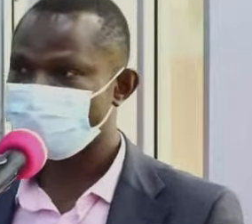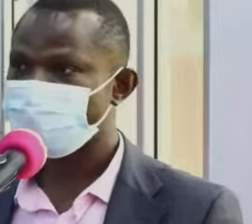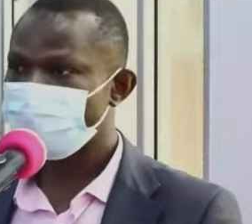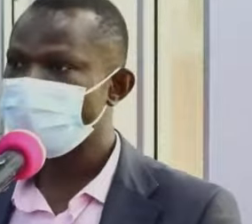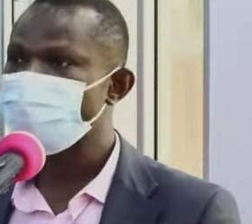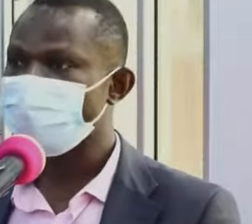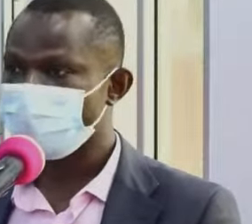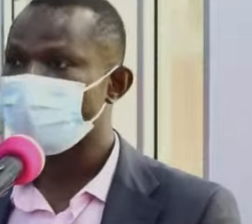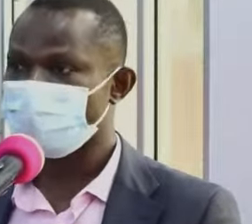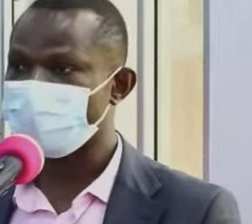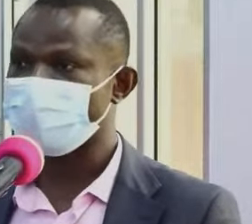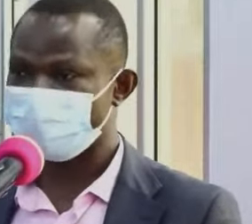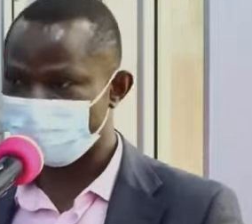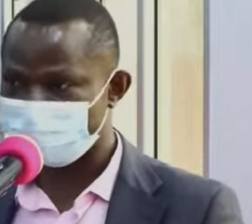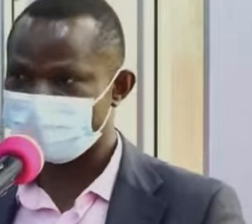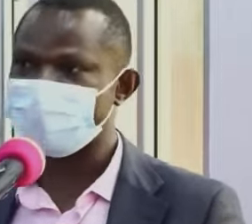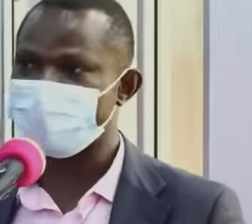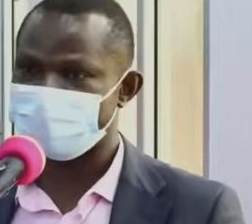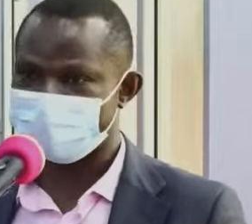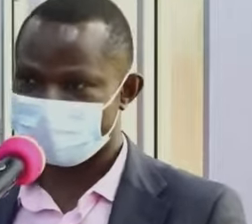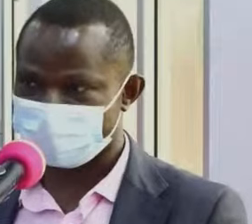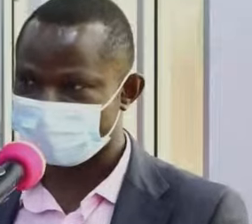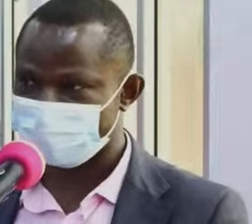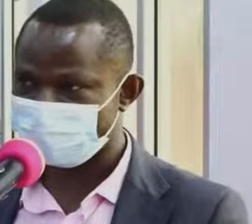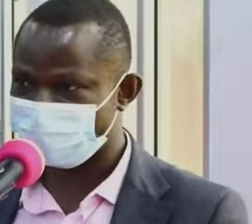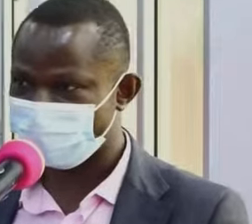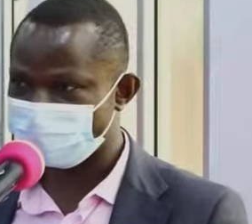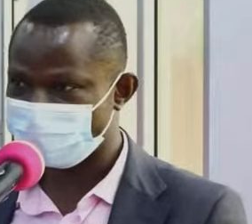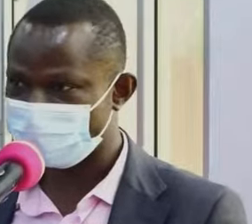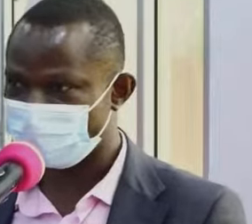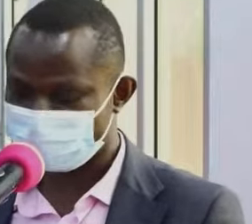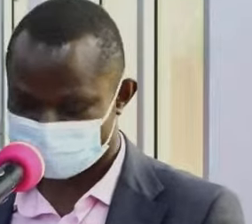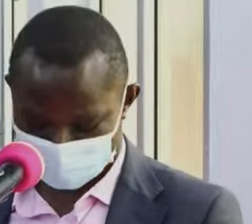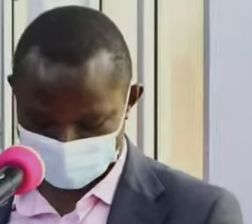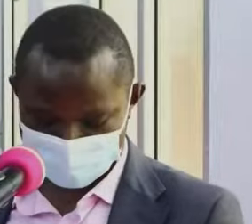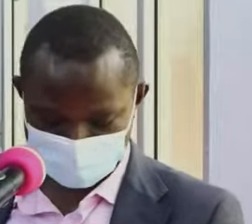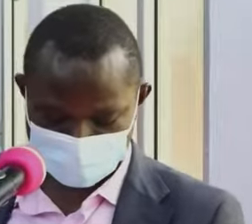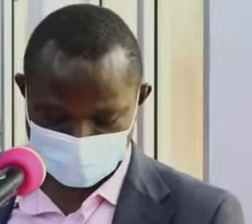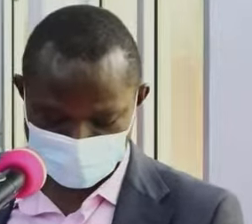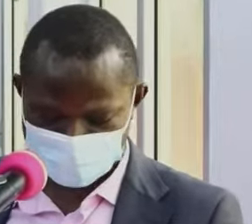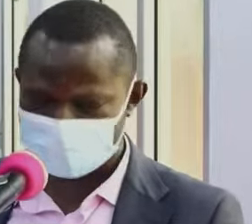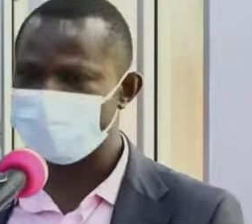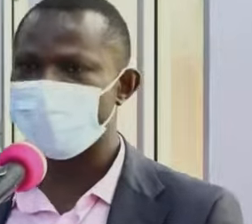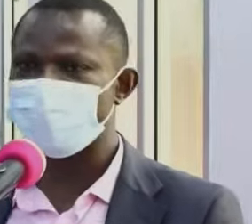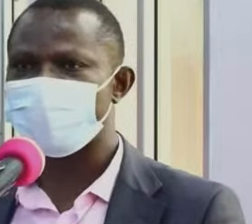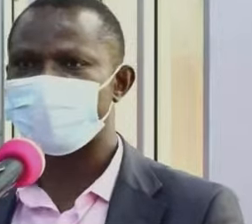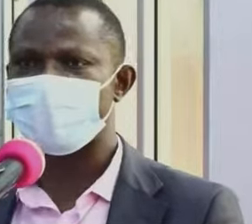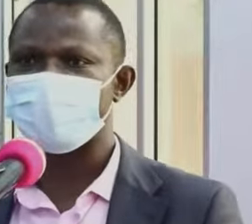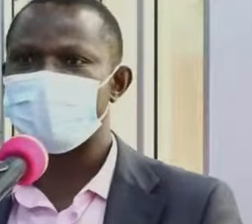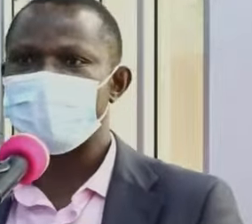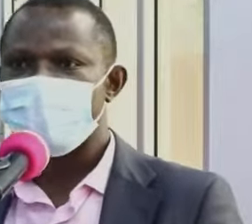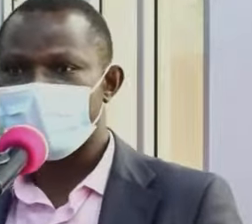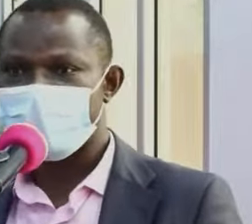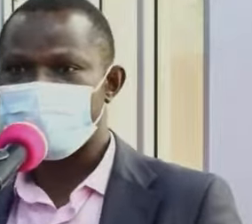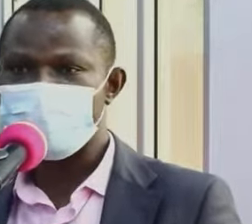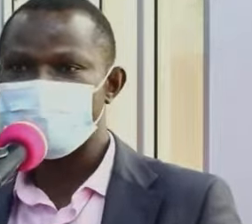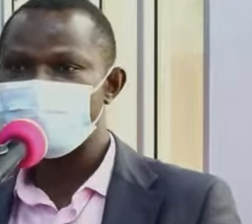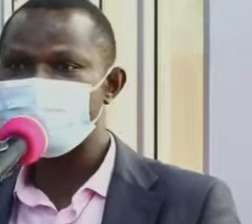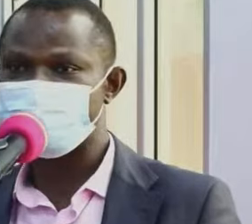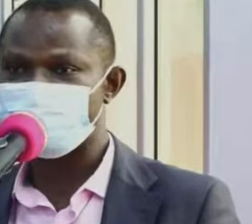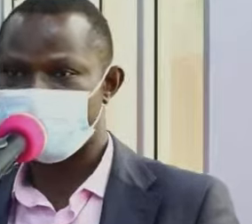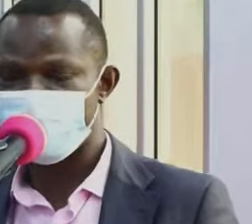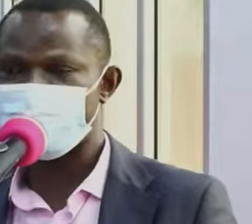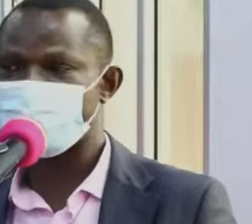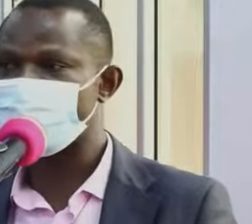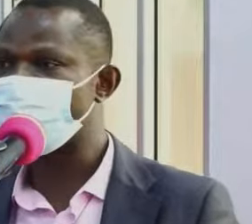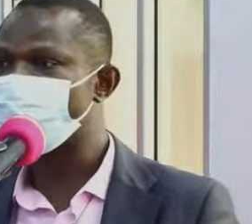is, how are you dealing with illegal fishing? Yes, so that we get the right amount of money for the economy. Then you also said one of